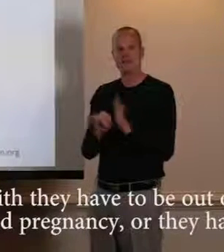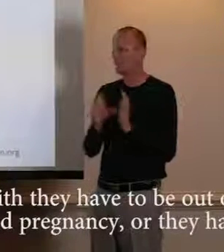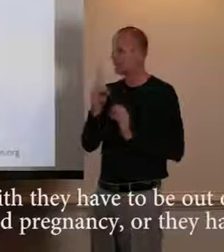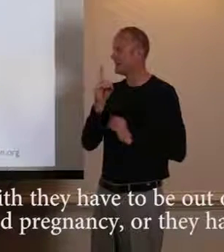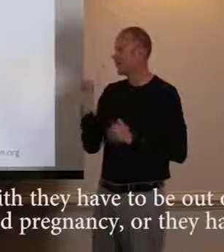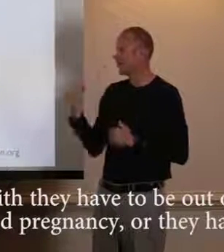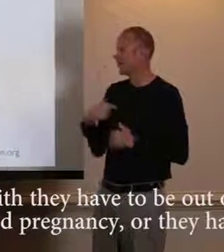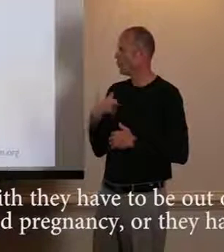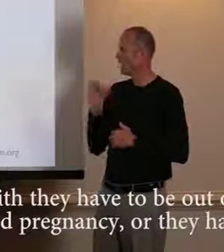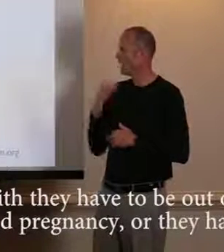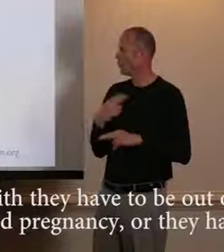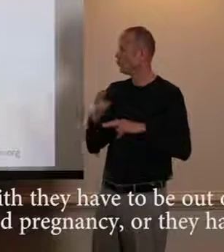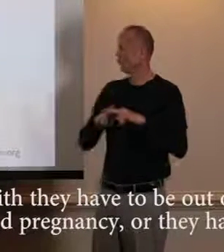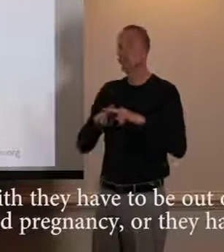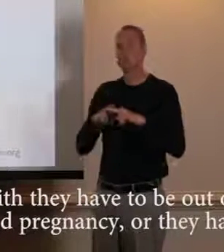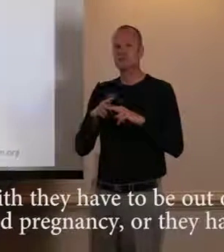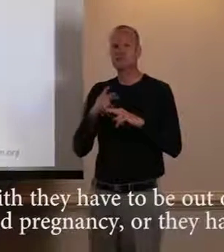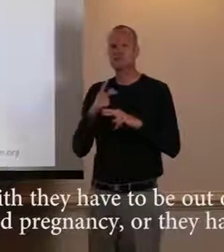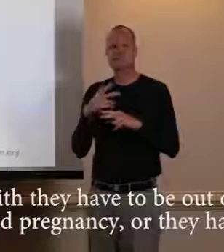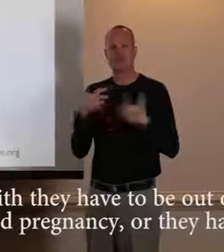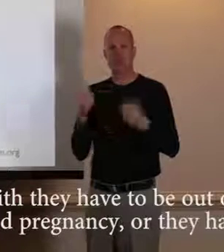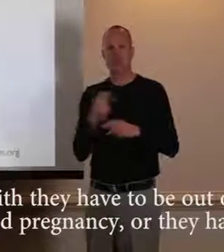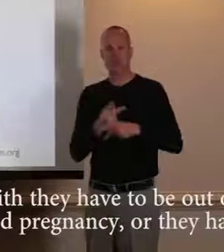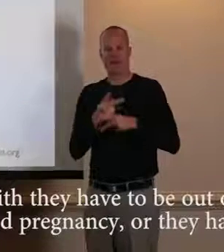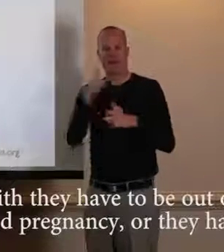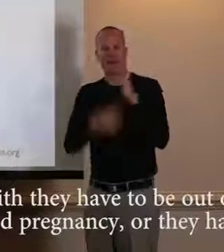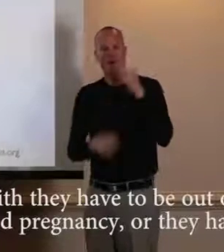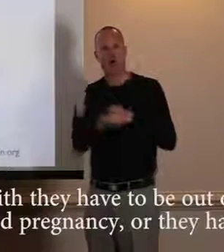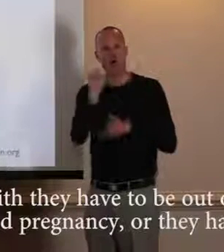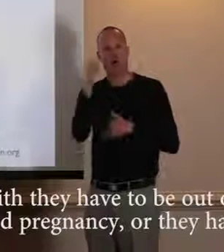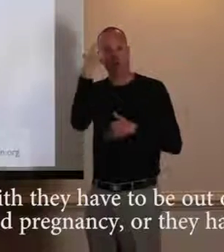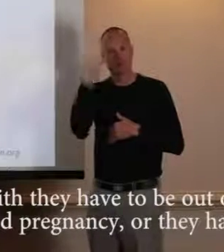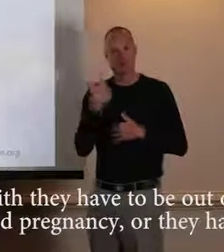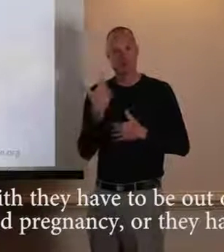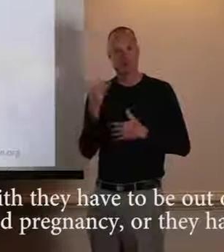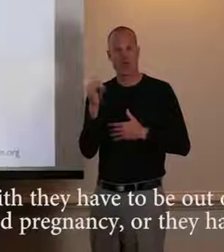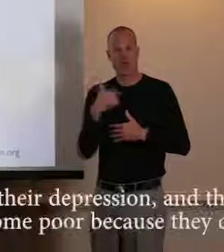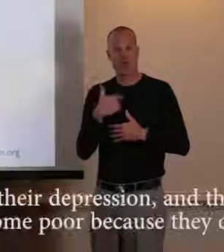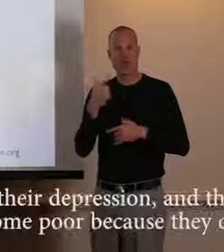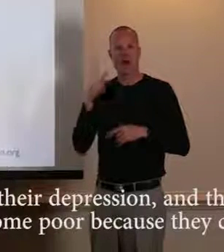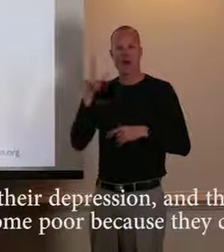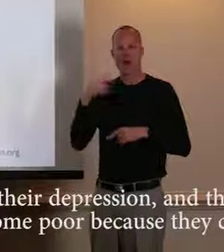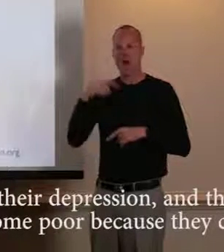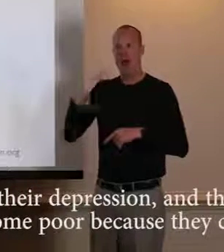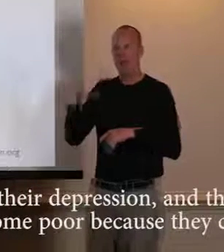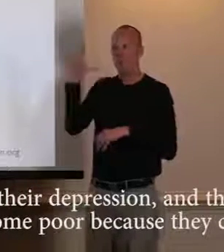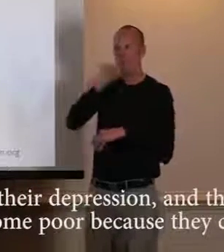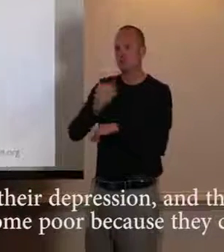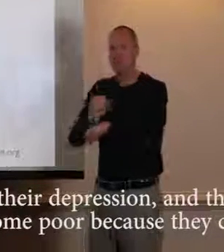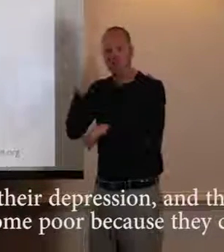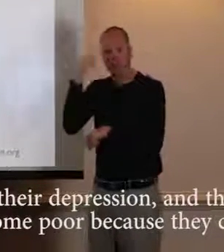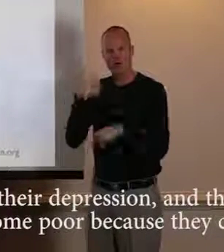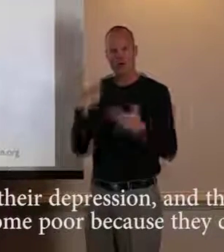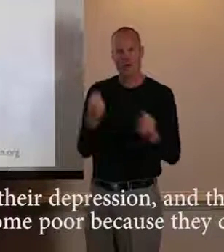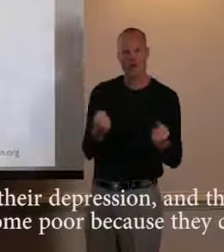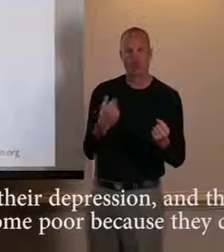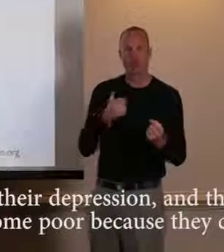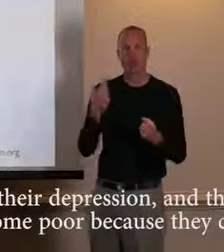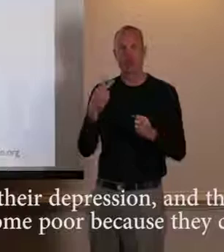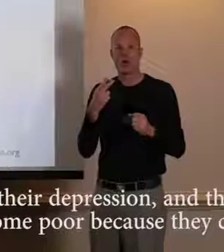is struggling with, they have to be out of work because of this unwanted pregnancy, or they have to be hospitalized because of their depression,